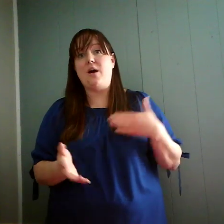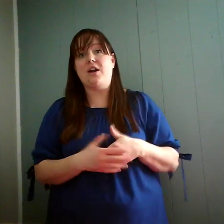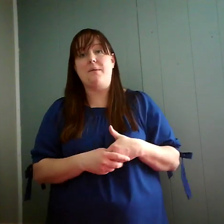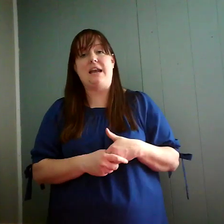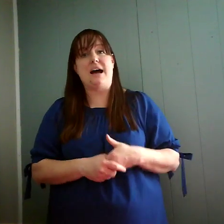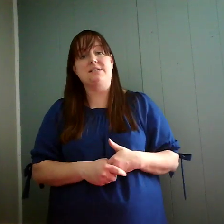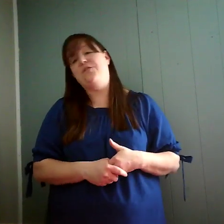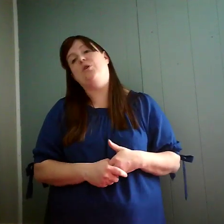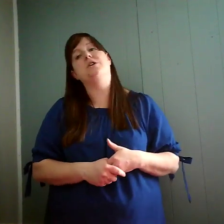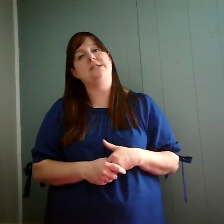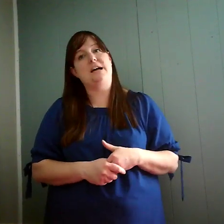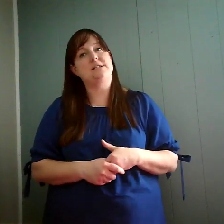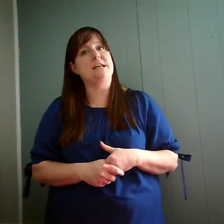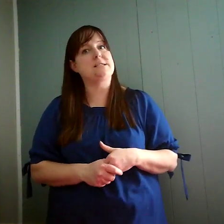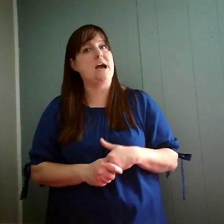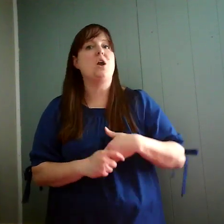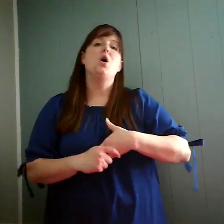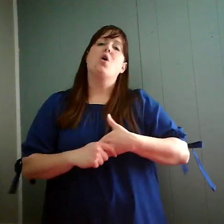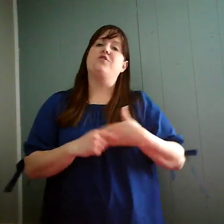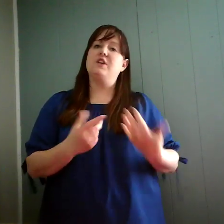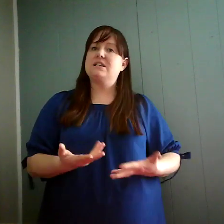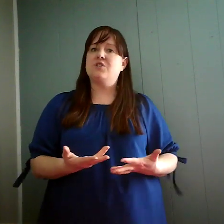ahead and comment and ask if you don't understand how to sign a sign, or if you think a different sign